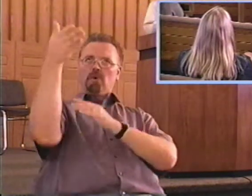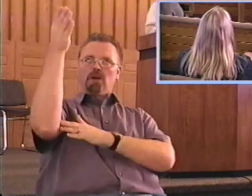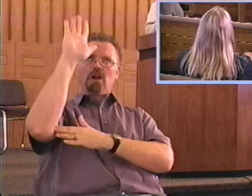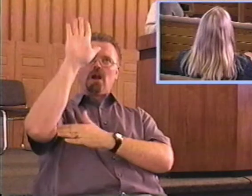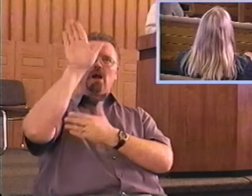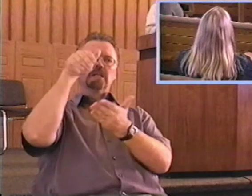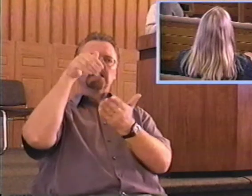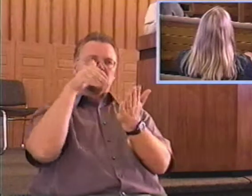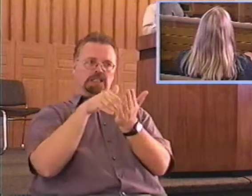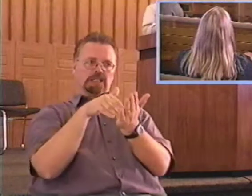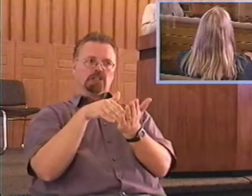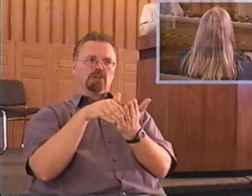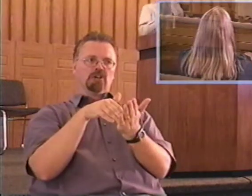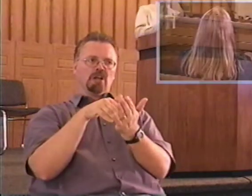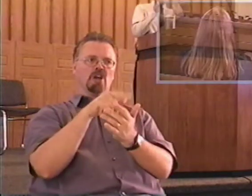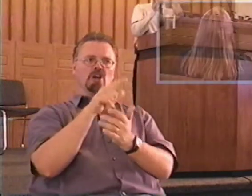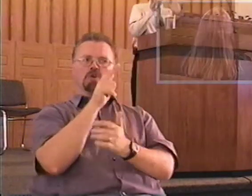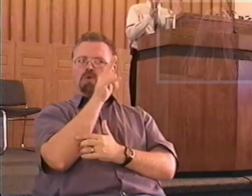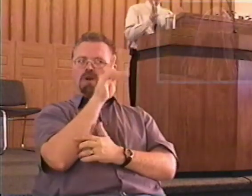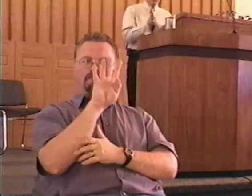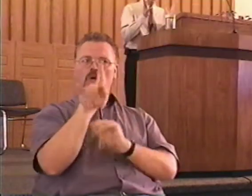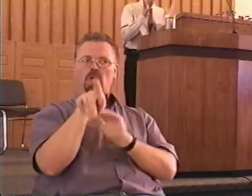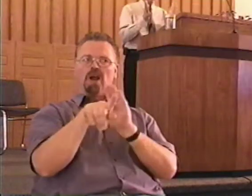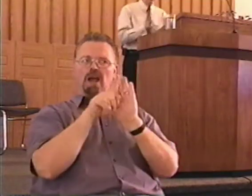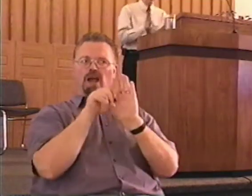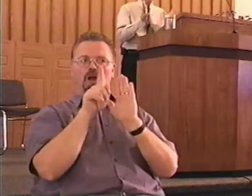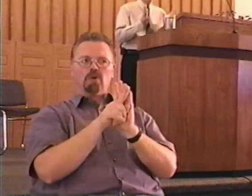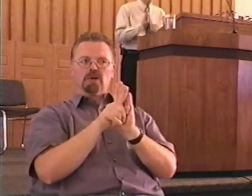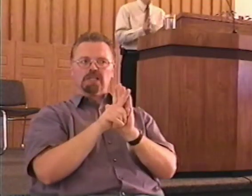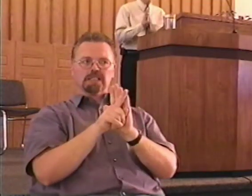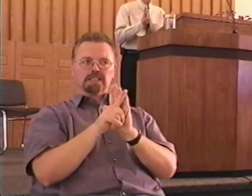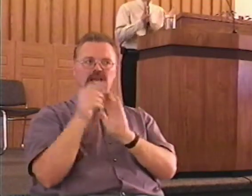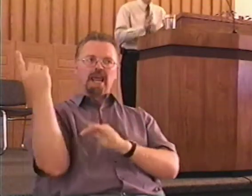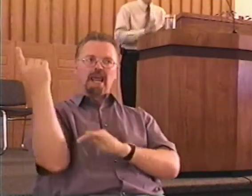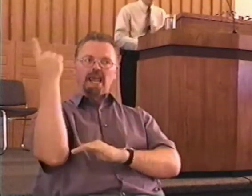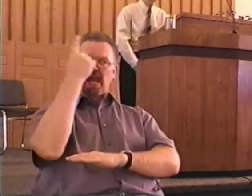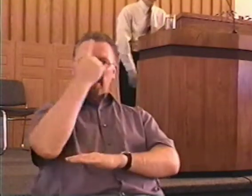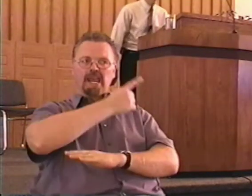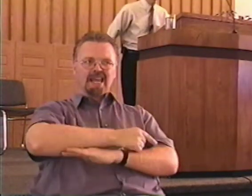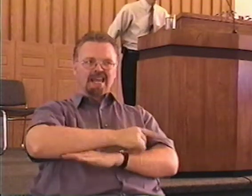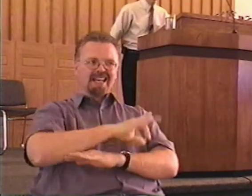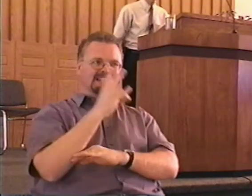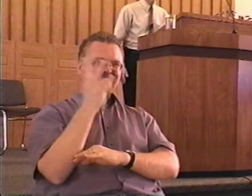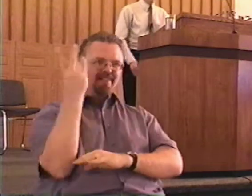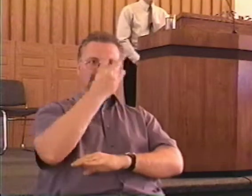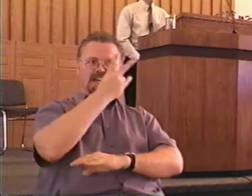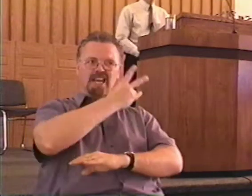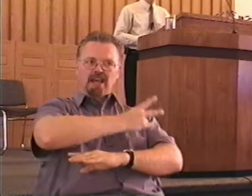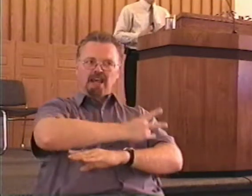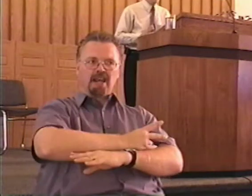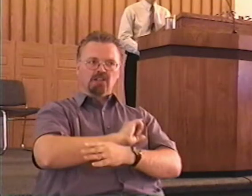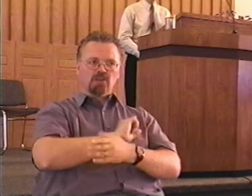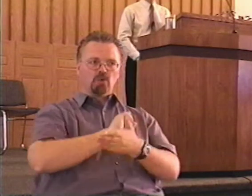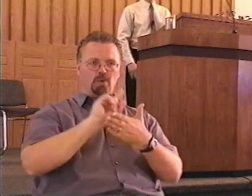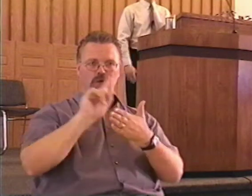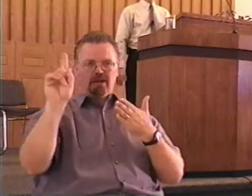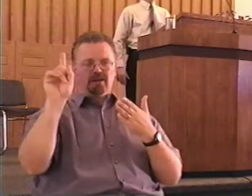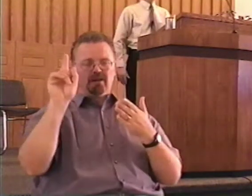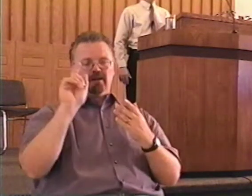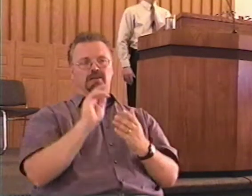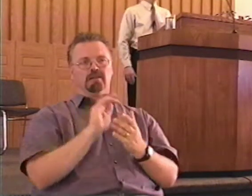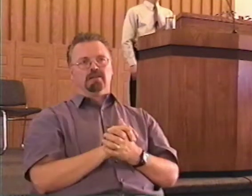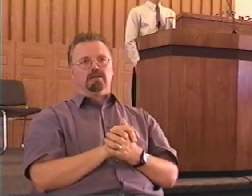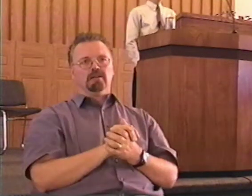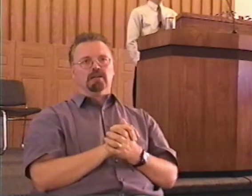God-centered 24 hours a day, 7 days a week in my life. Change